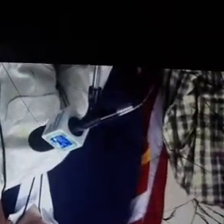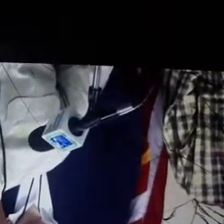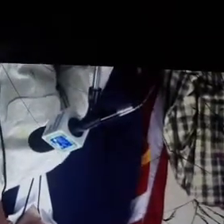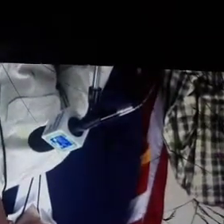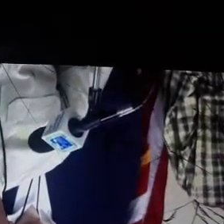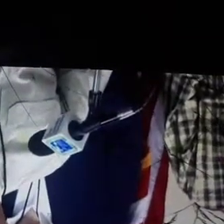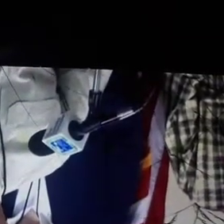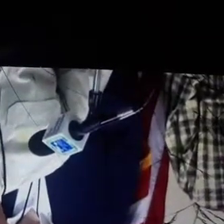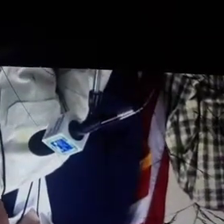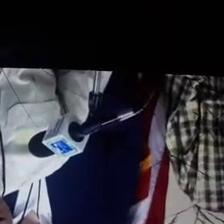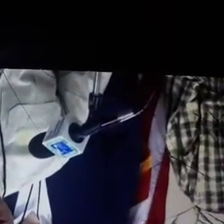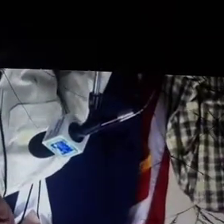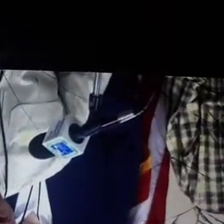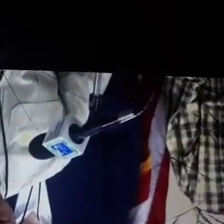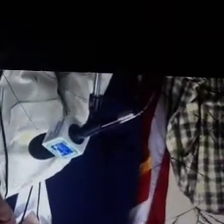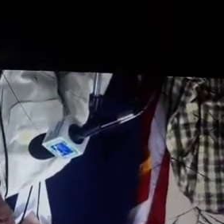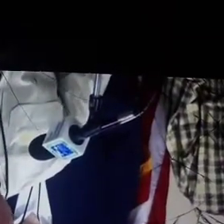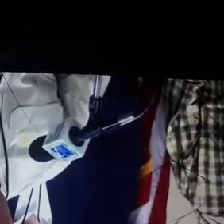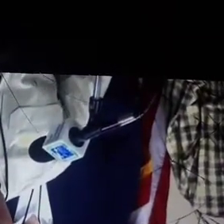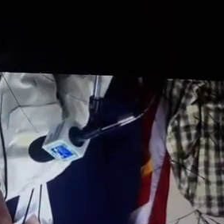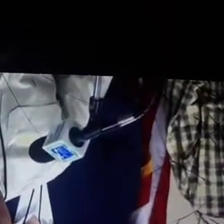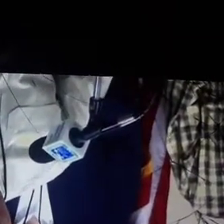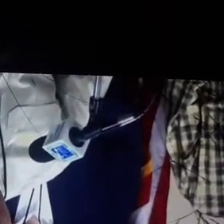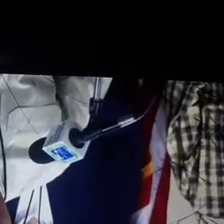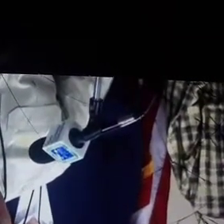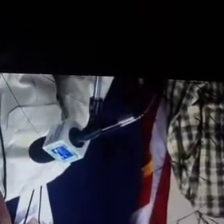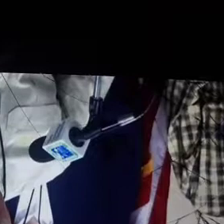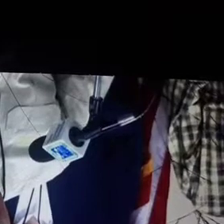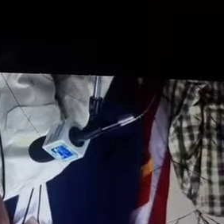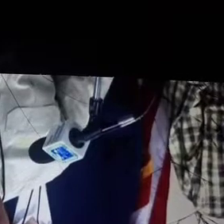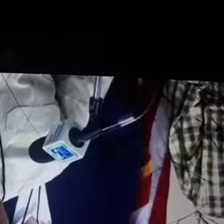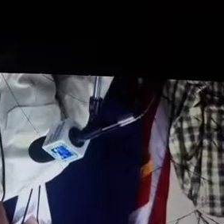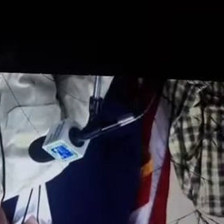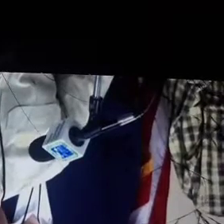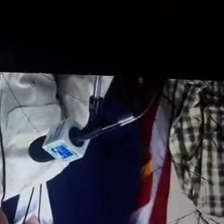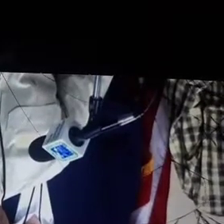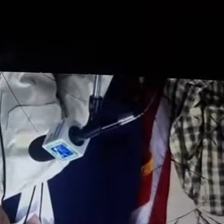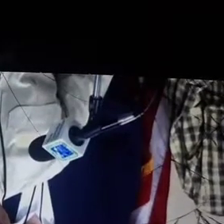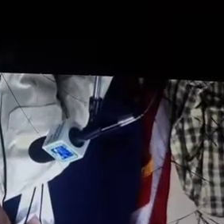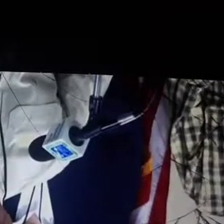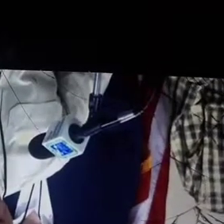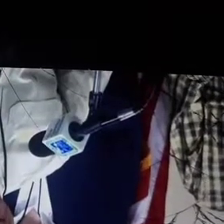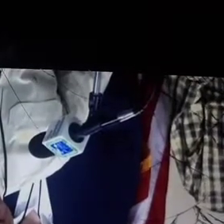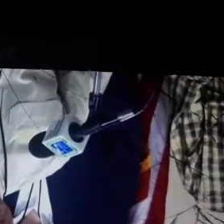tides are an absolute concern of ours. We'll have actually three